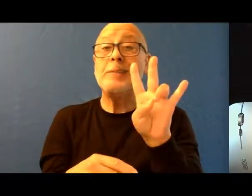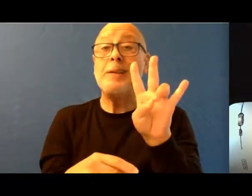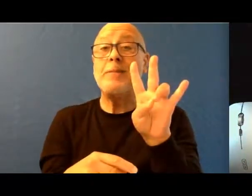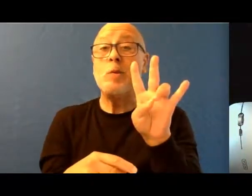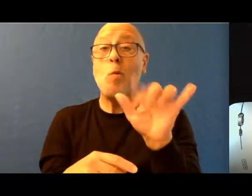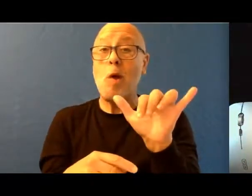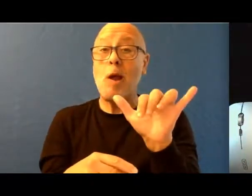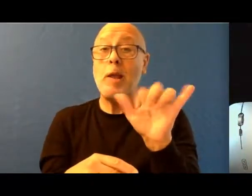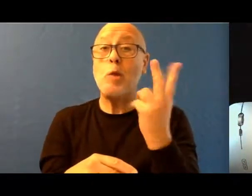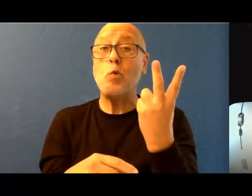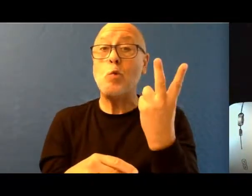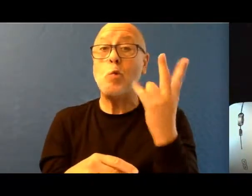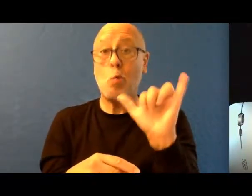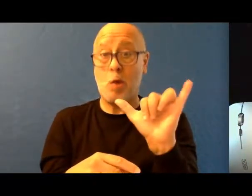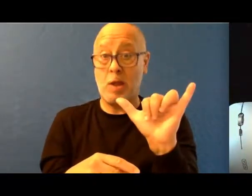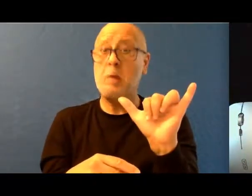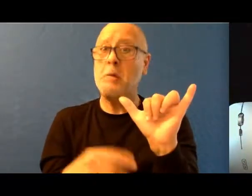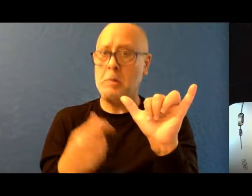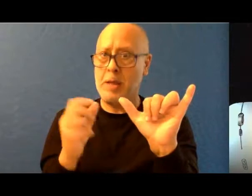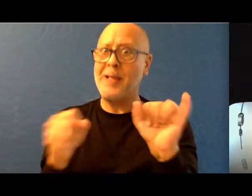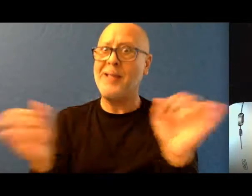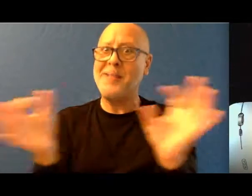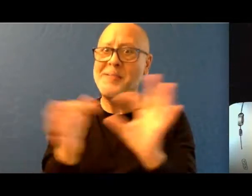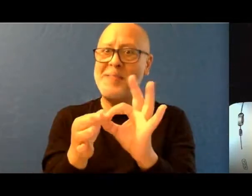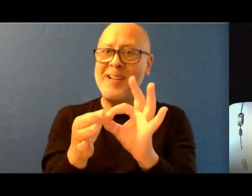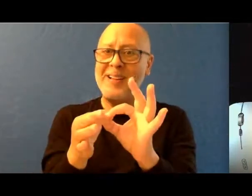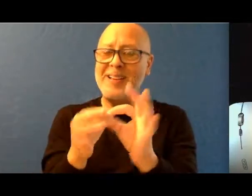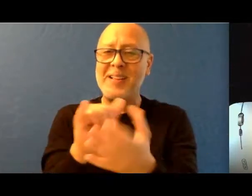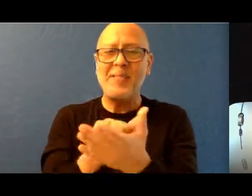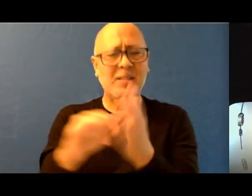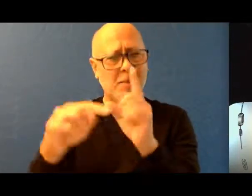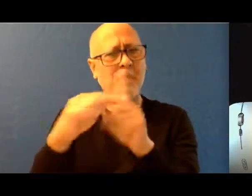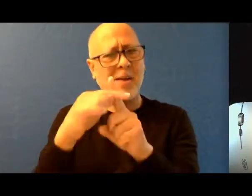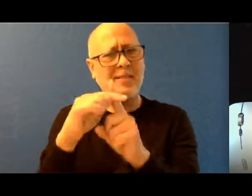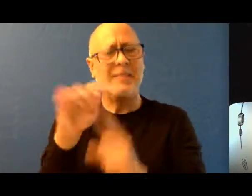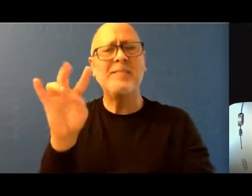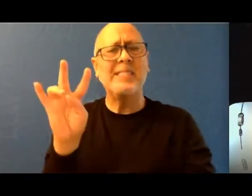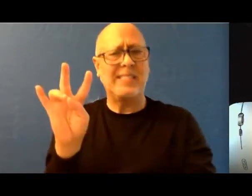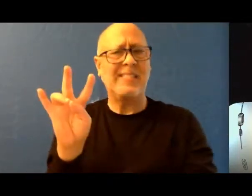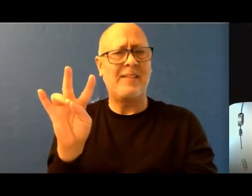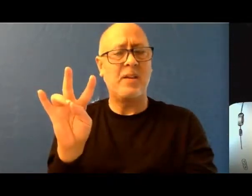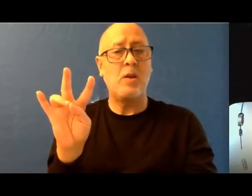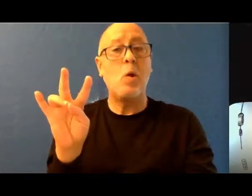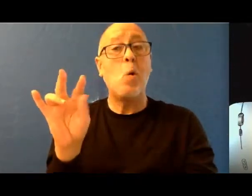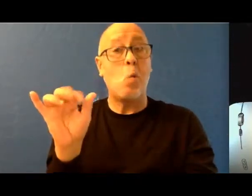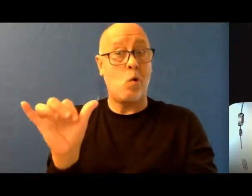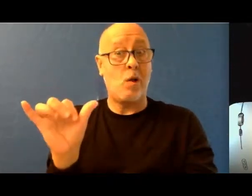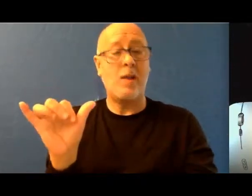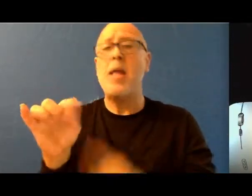and 2y, I can combine those. So that's a positive 7y and a positive